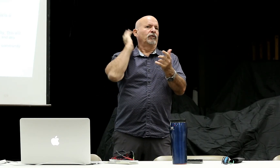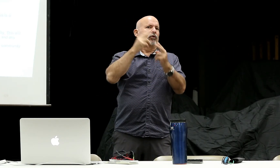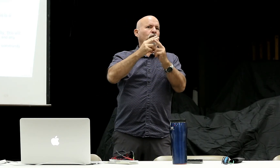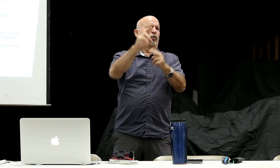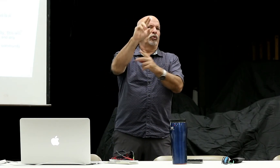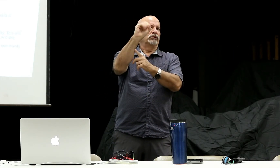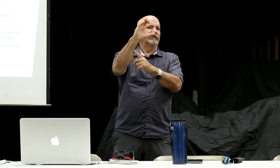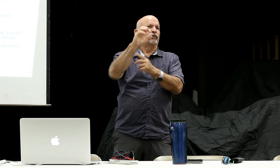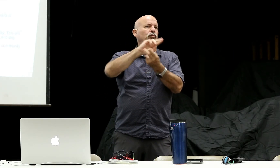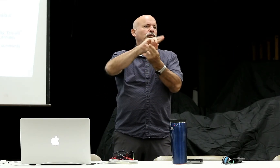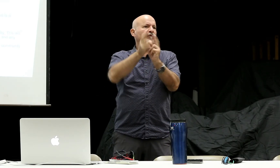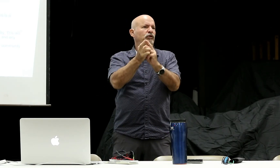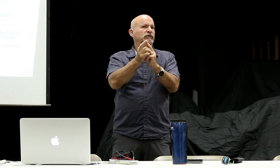and accessibility.